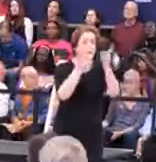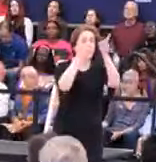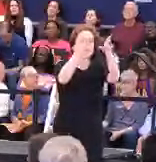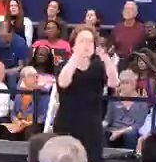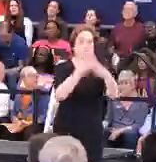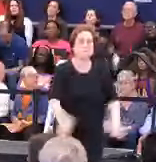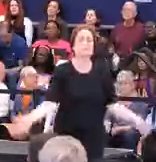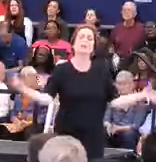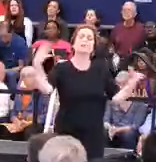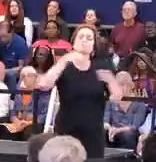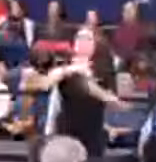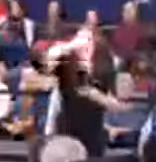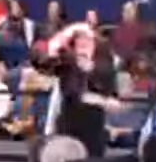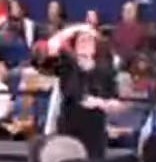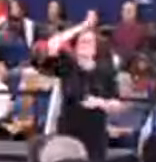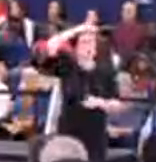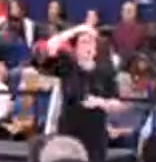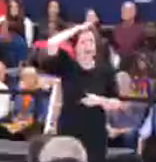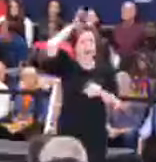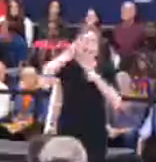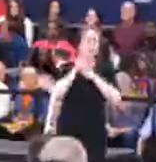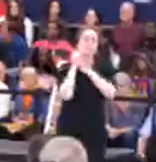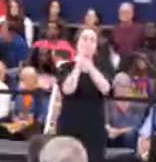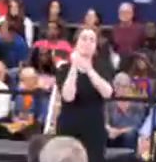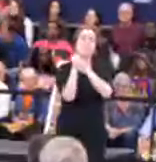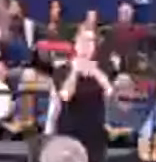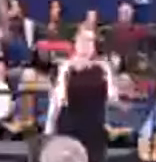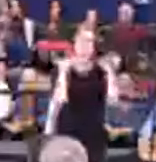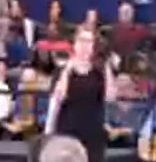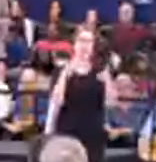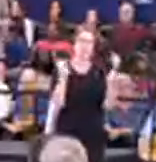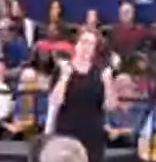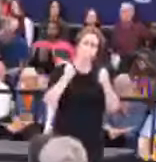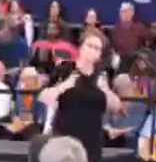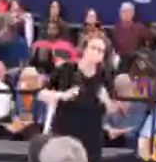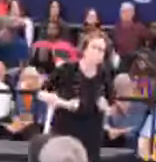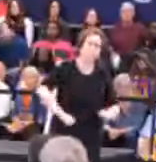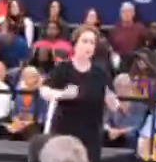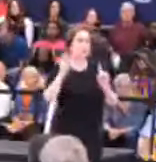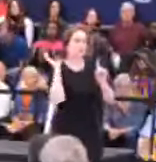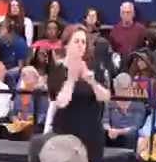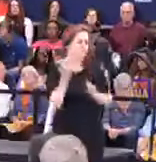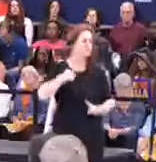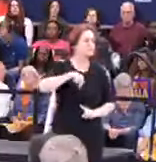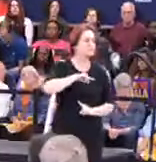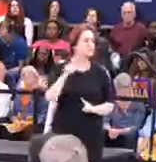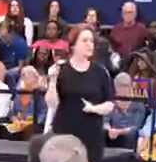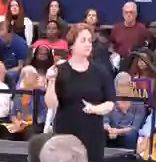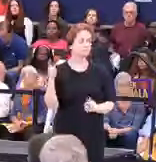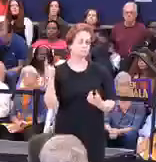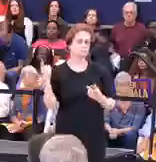Donald Trump at the lead, trying to get us to point fingers at each other, to turn on each other.